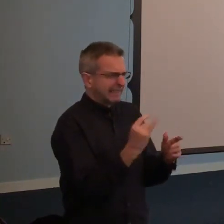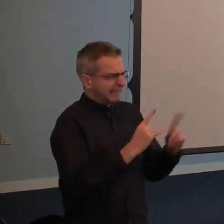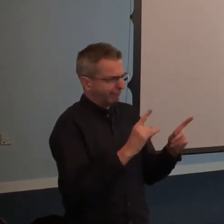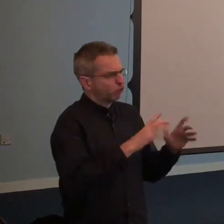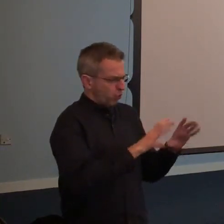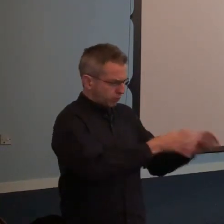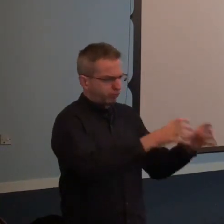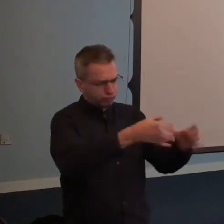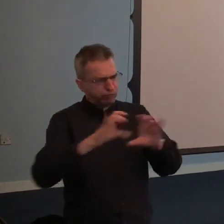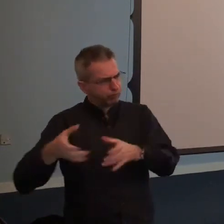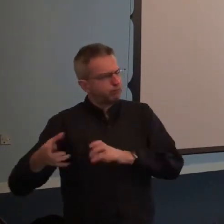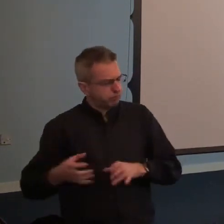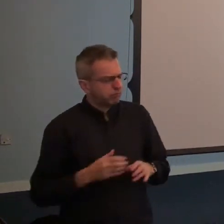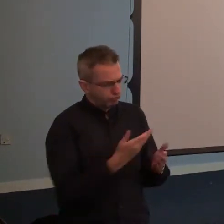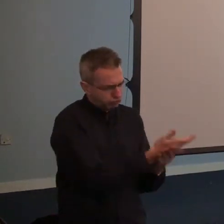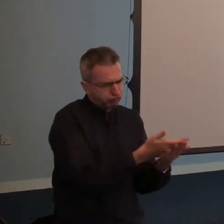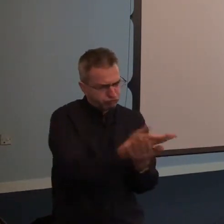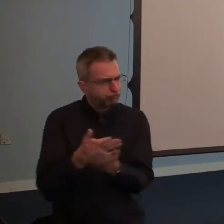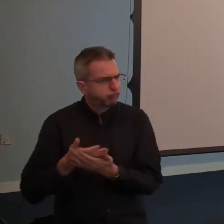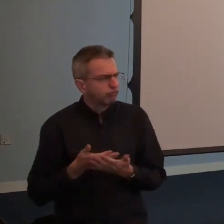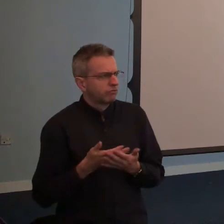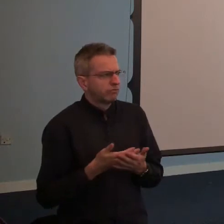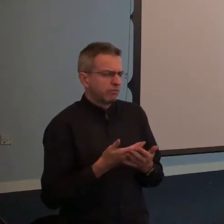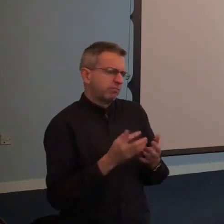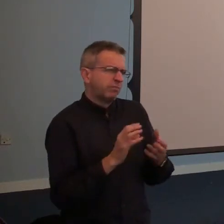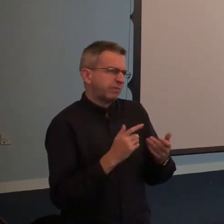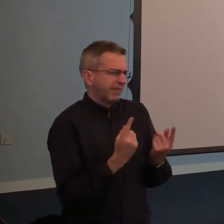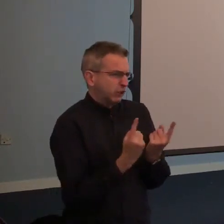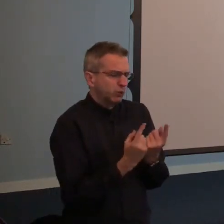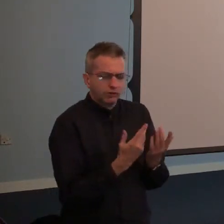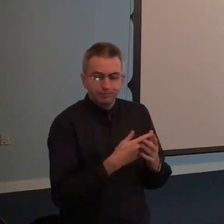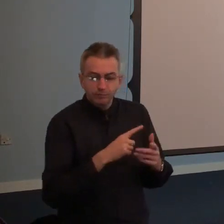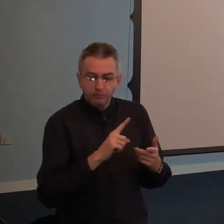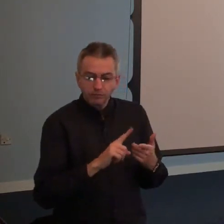participants of the six different groups to come to discussion group meetings.